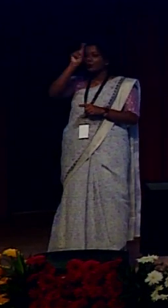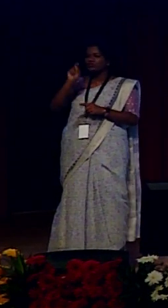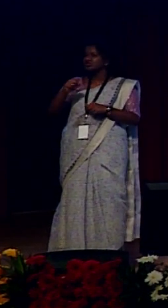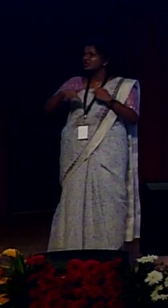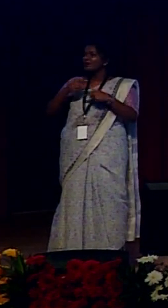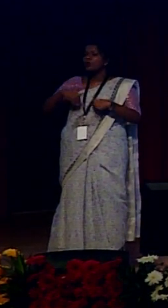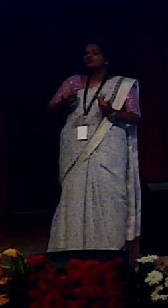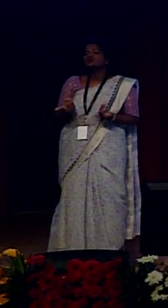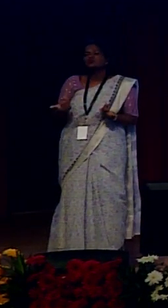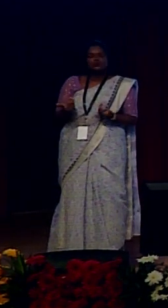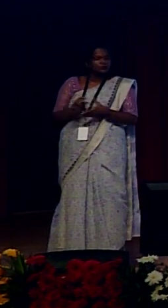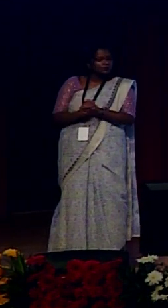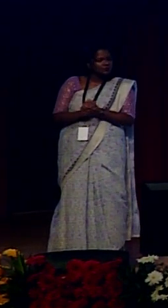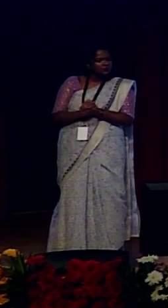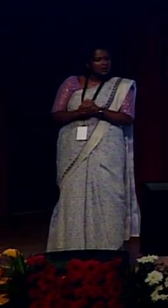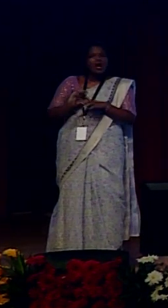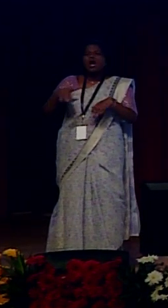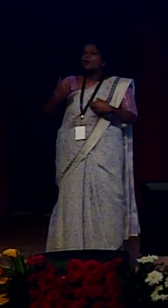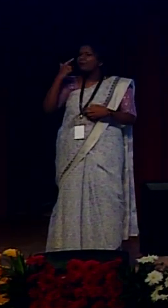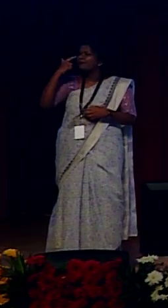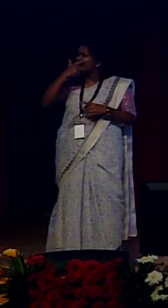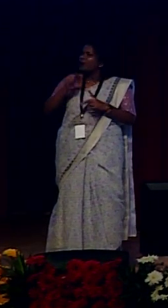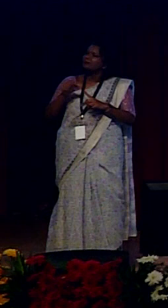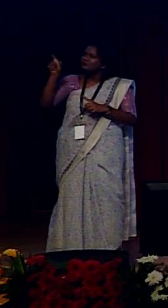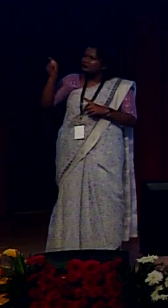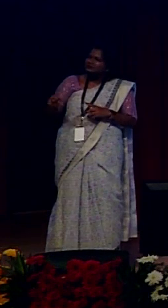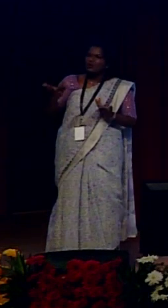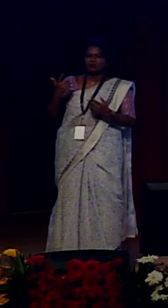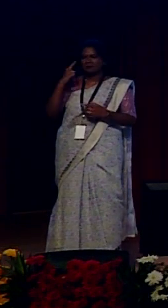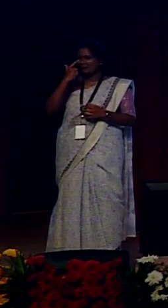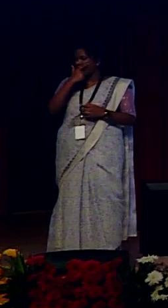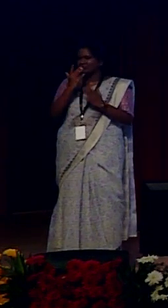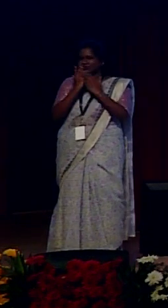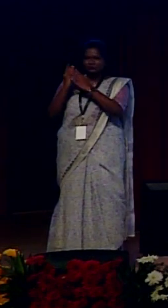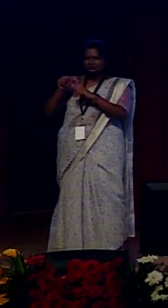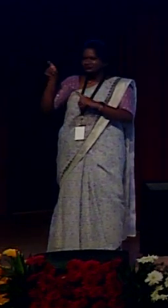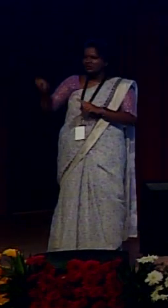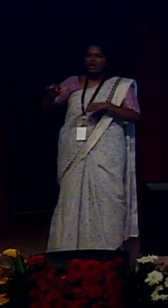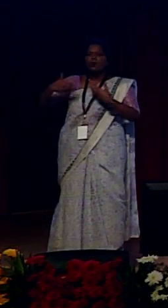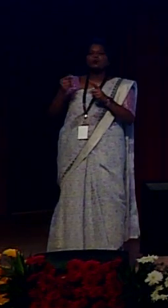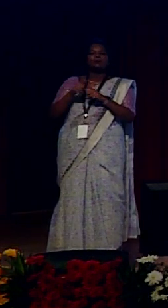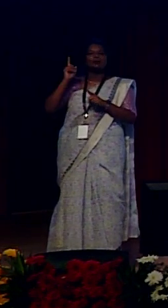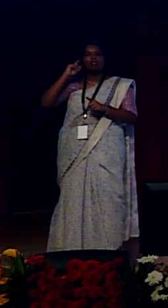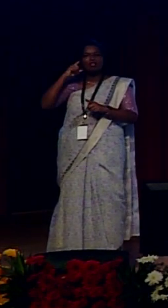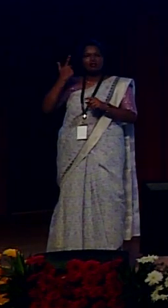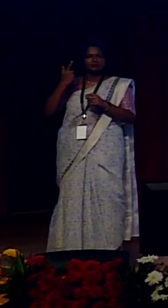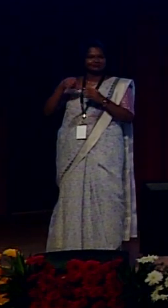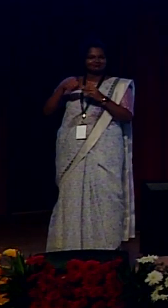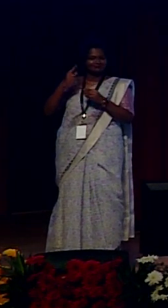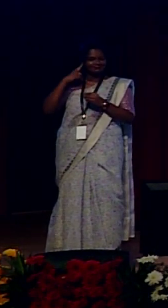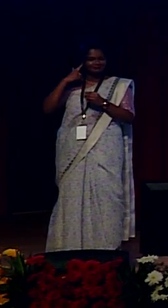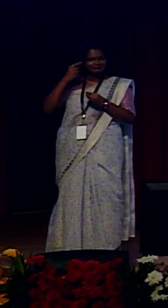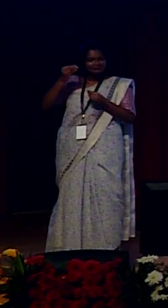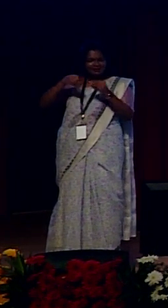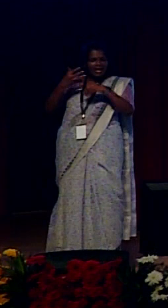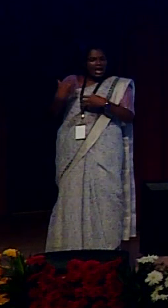about how does a blind person or a blind student measure out exact volumes of liquid? So